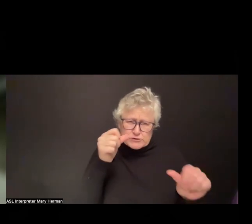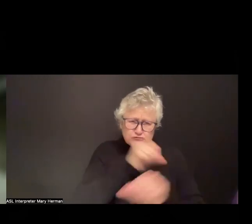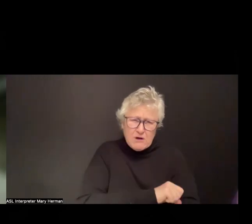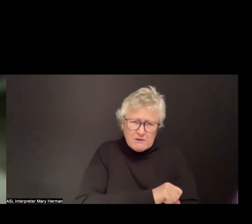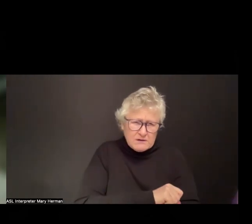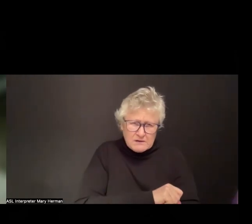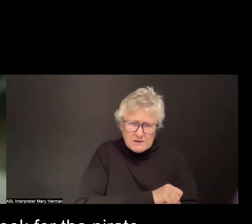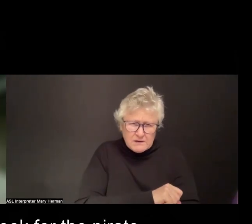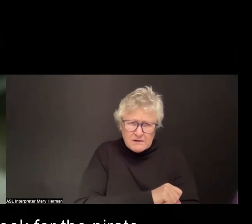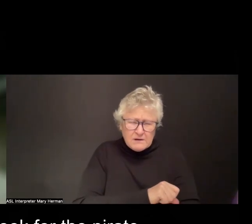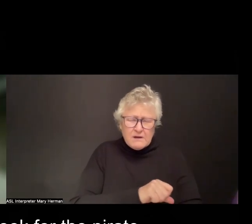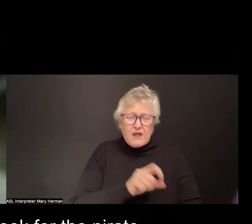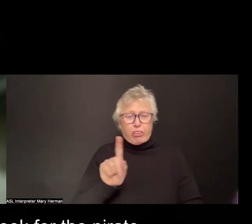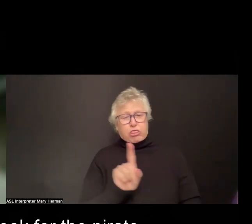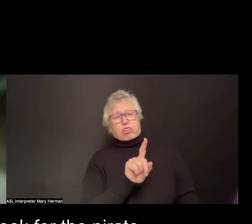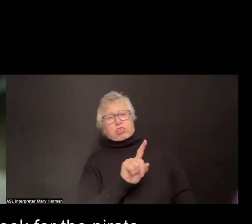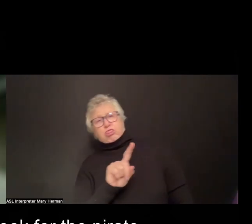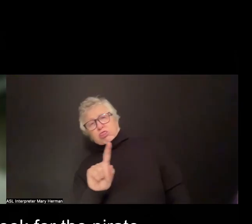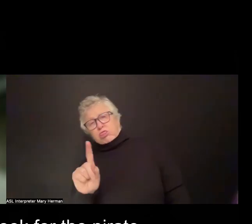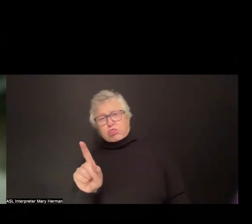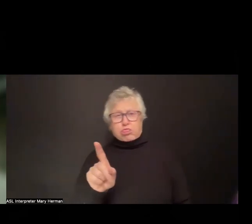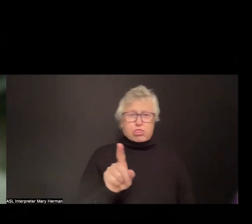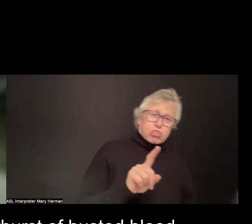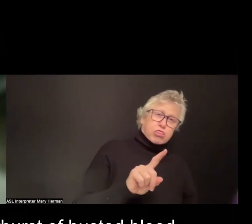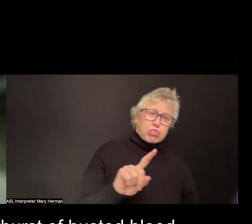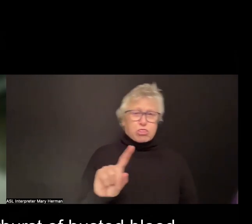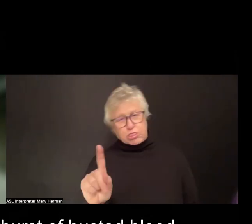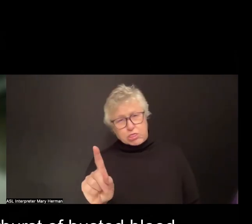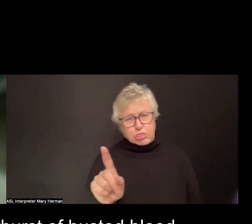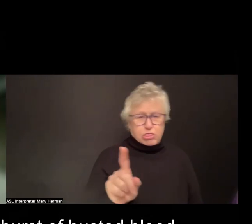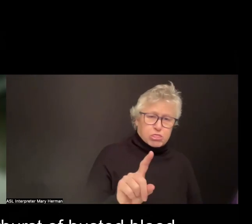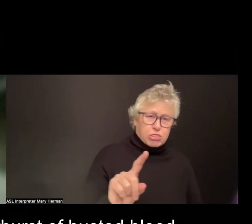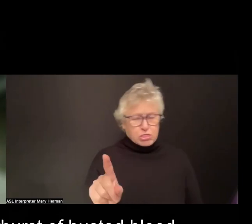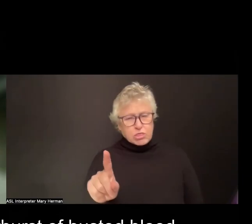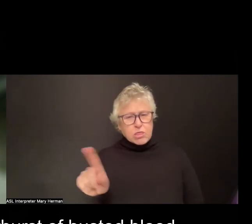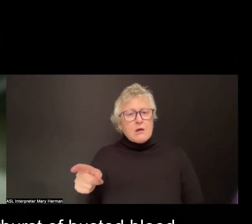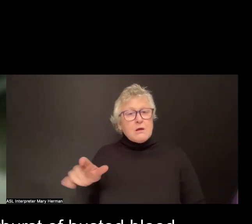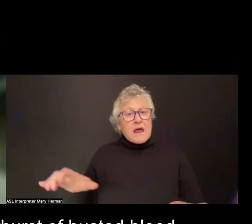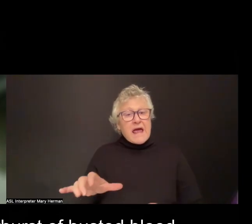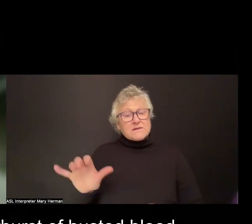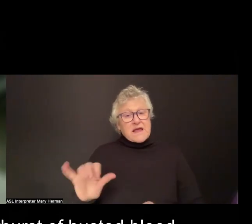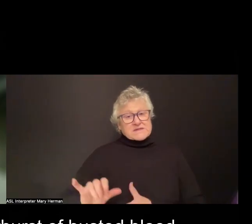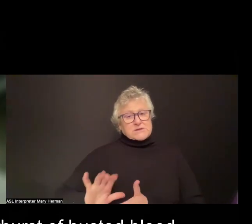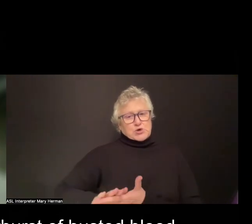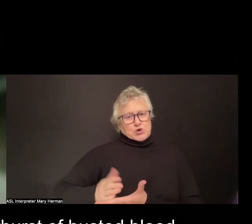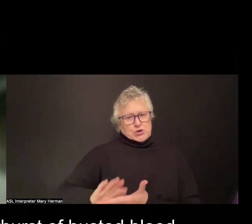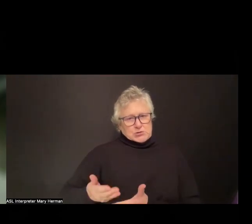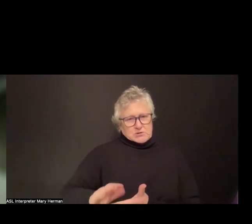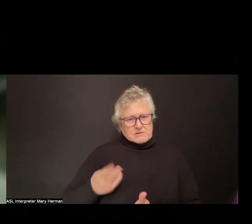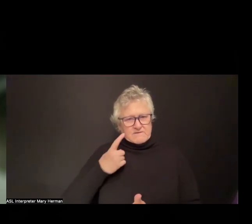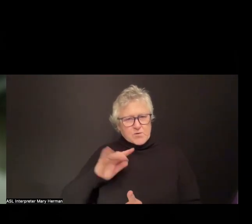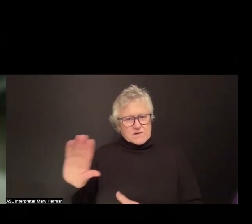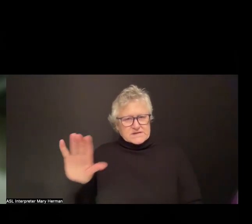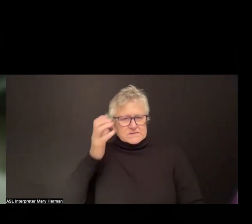Elizabeth. He served as cook for the pirate company. His nose was a starburst of busted blood vessels, and his eyes were rimmed and